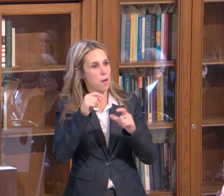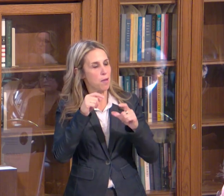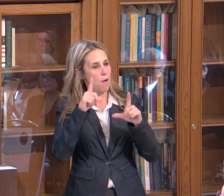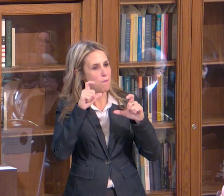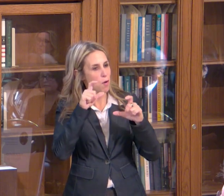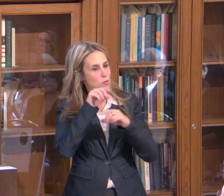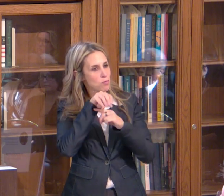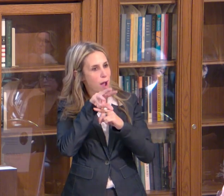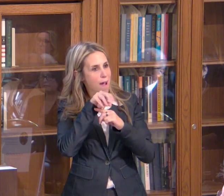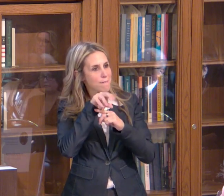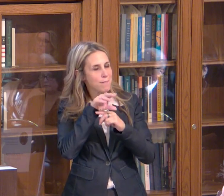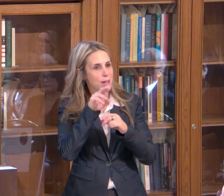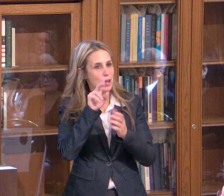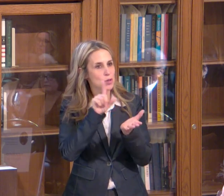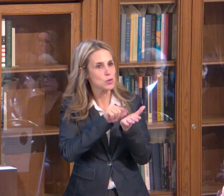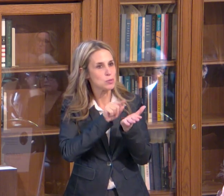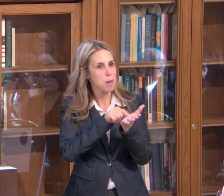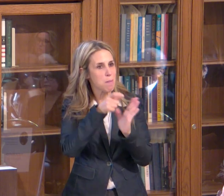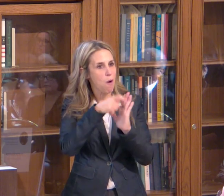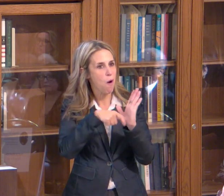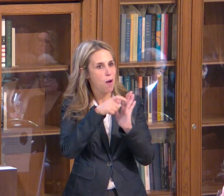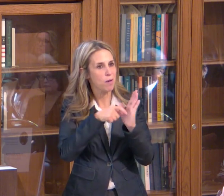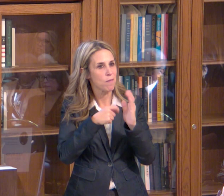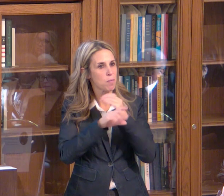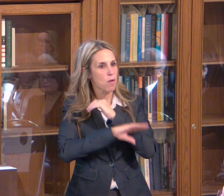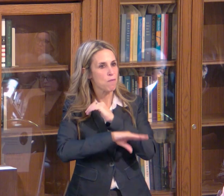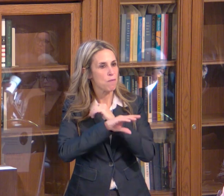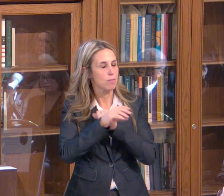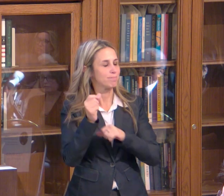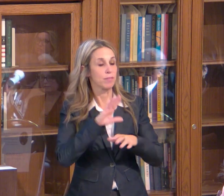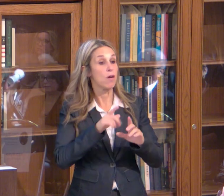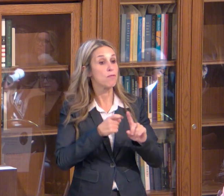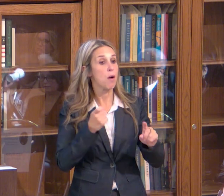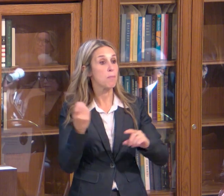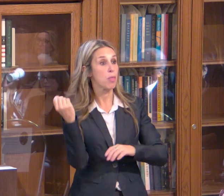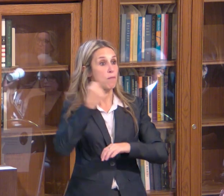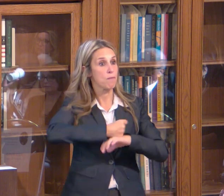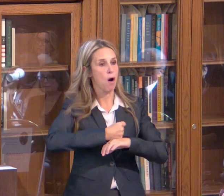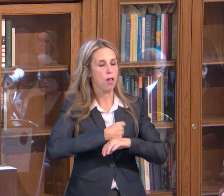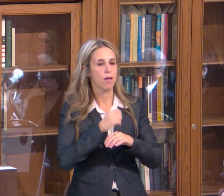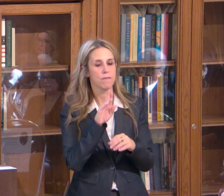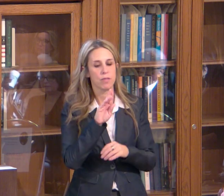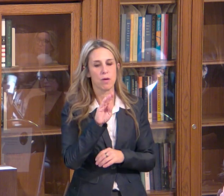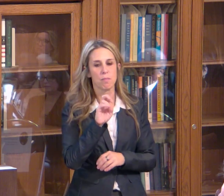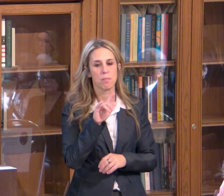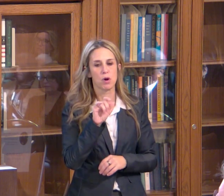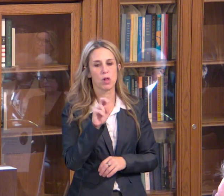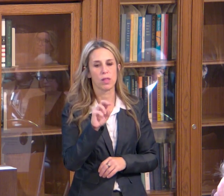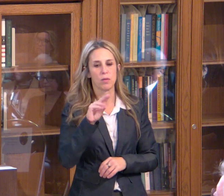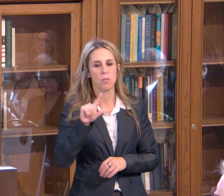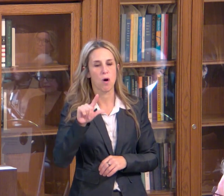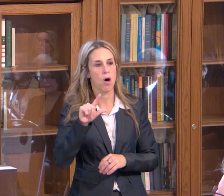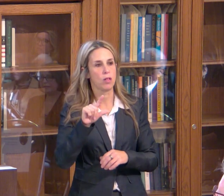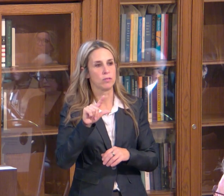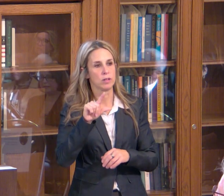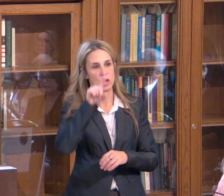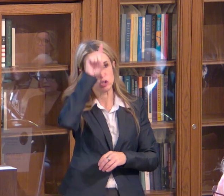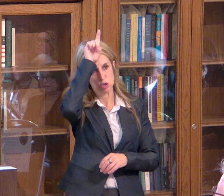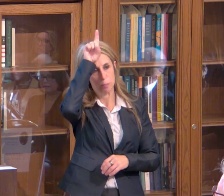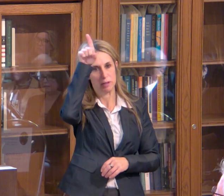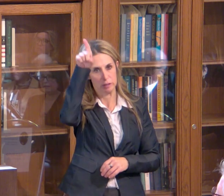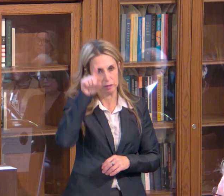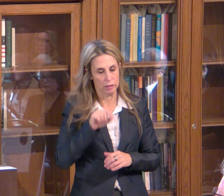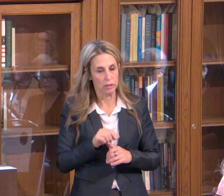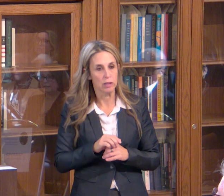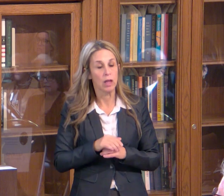newspaper article on the fall of the Berlin Wall in Germany the photo captured the image